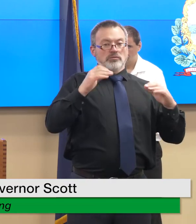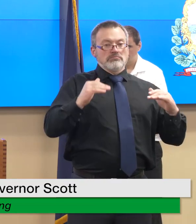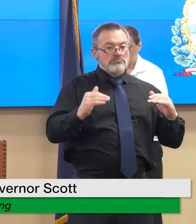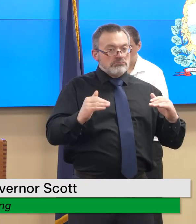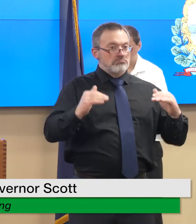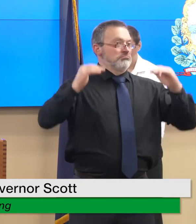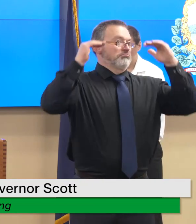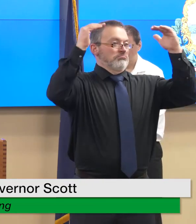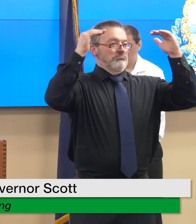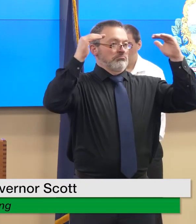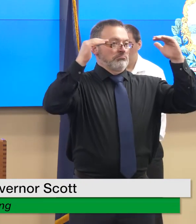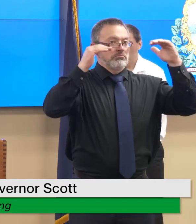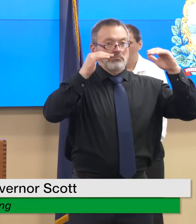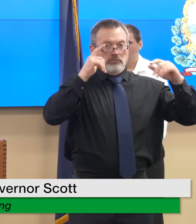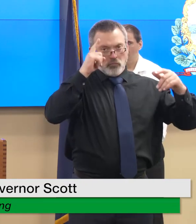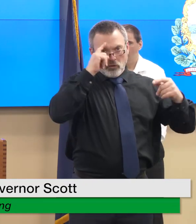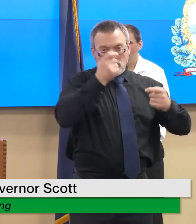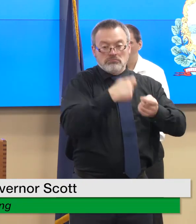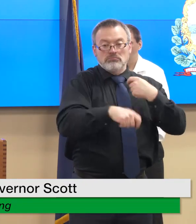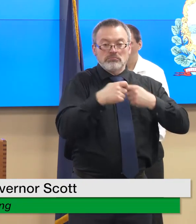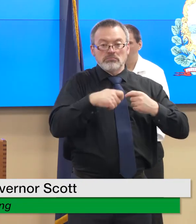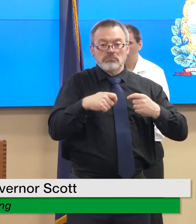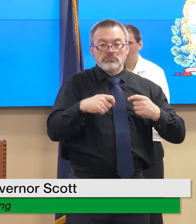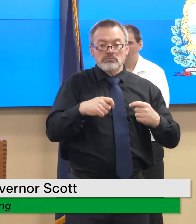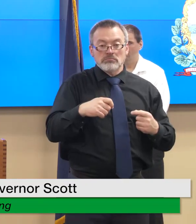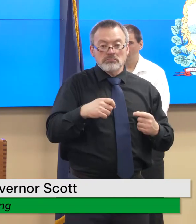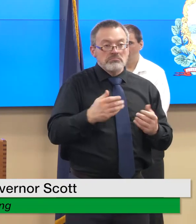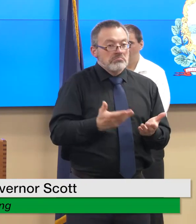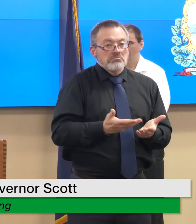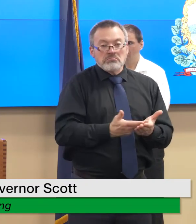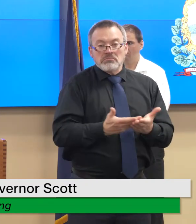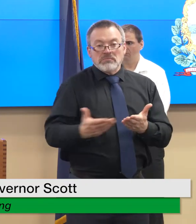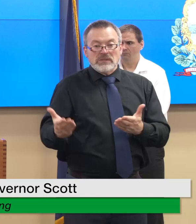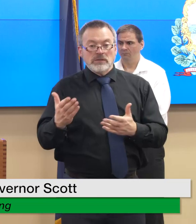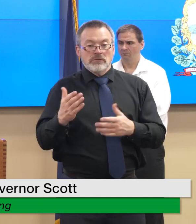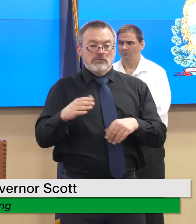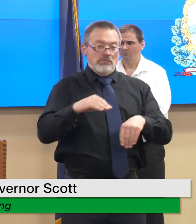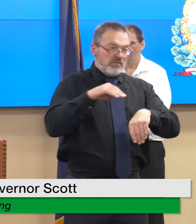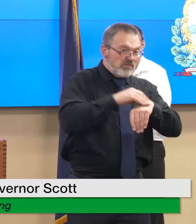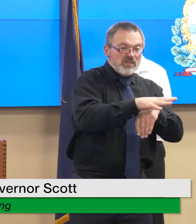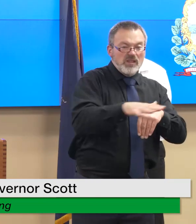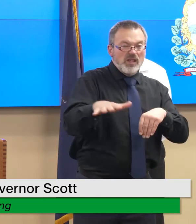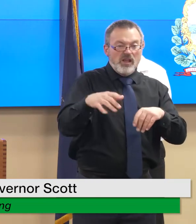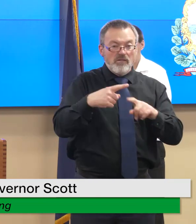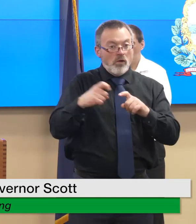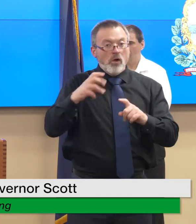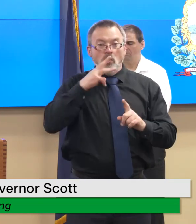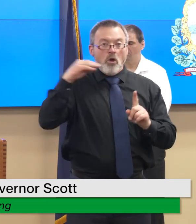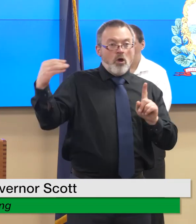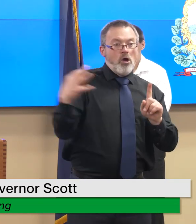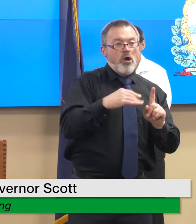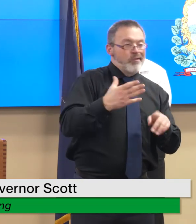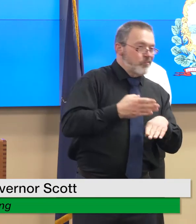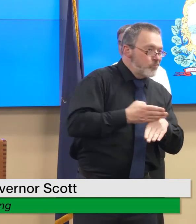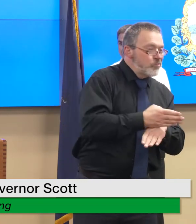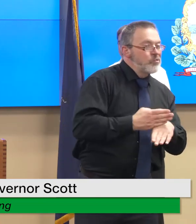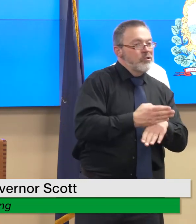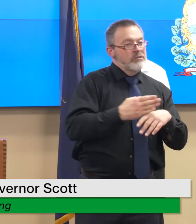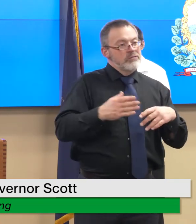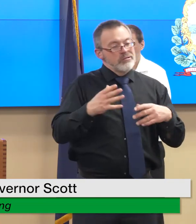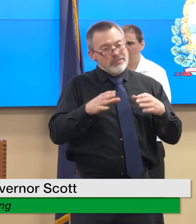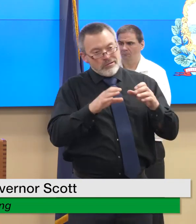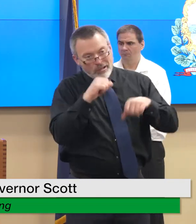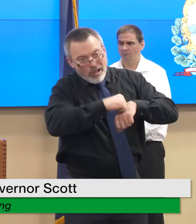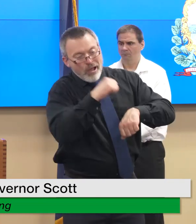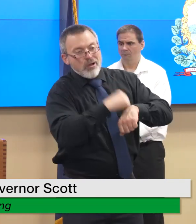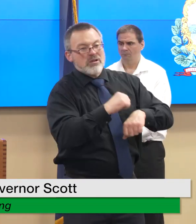using flood-resistant materials that may not be damaged by future weather events. And as Commissioner Morrison said, it is